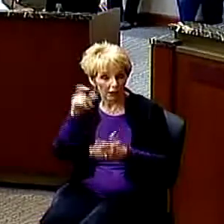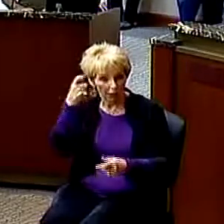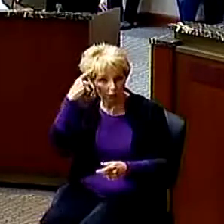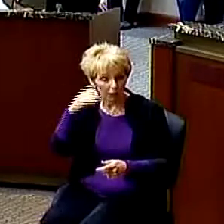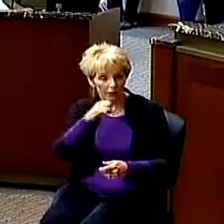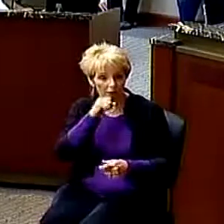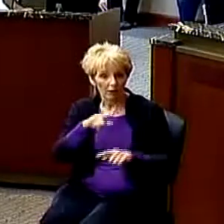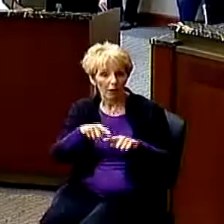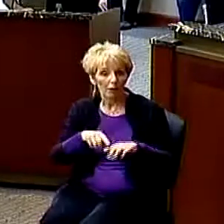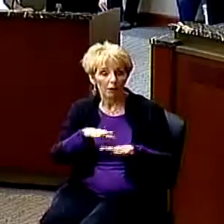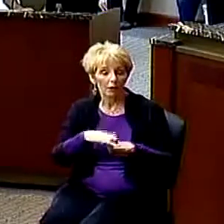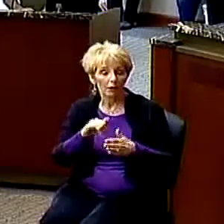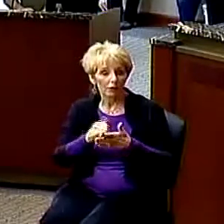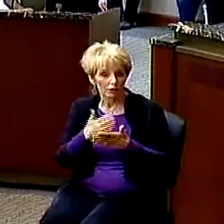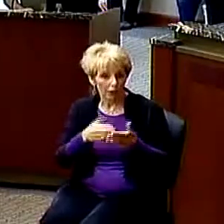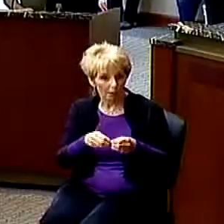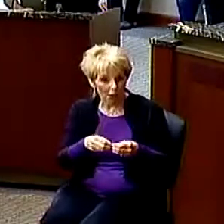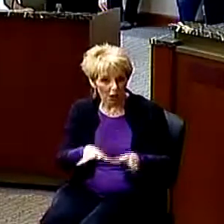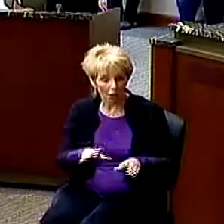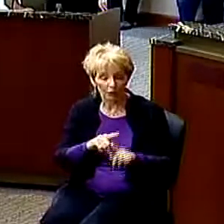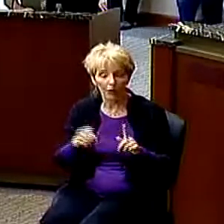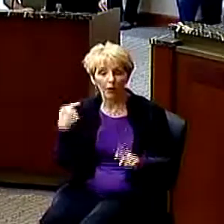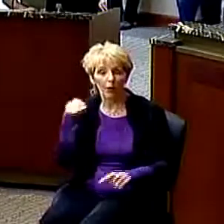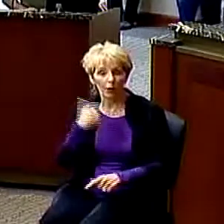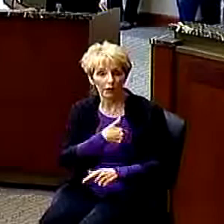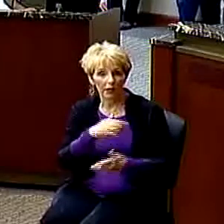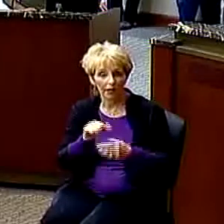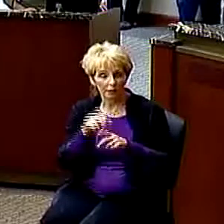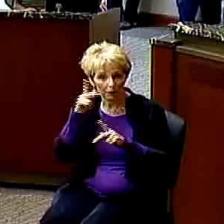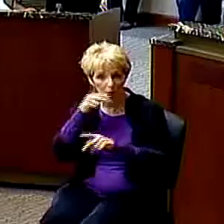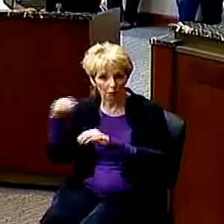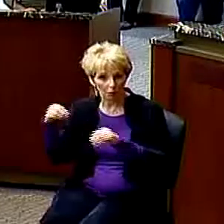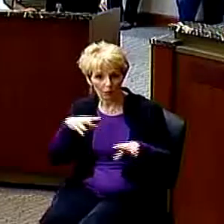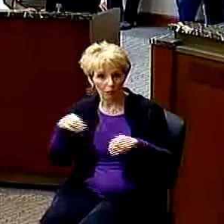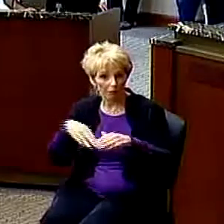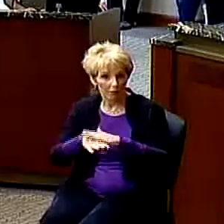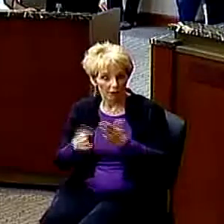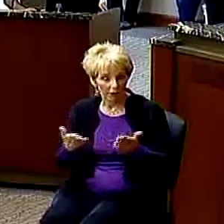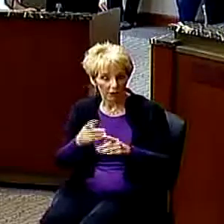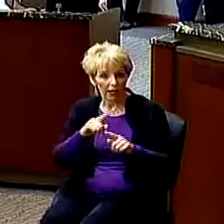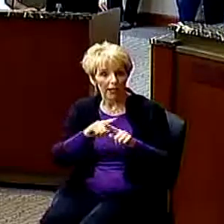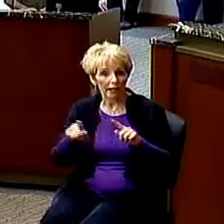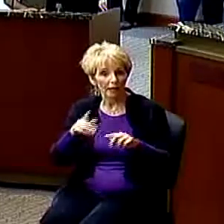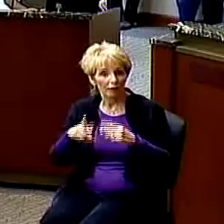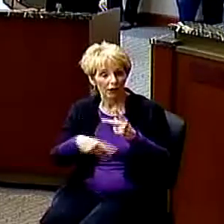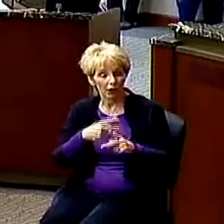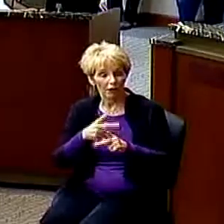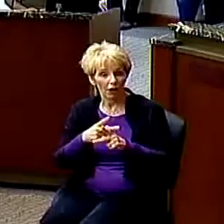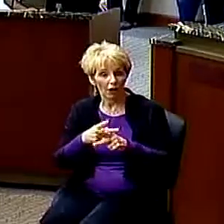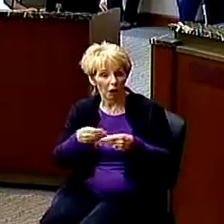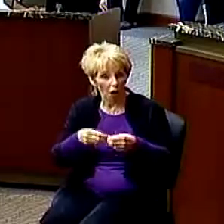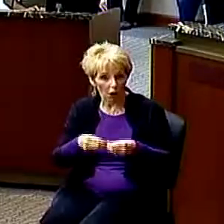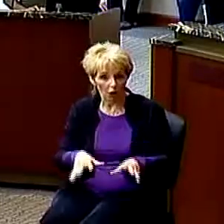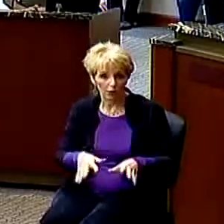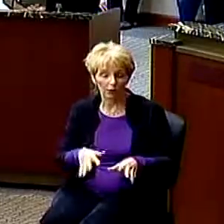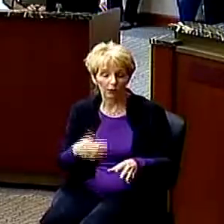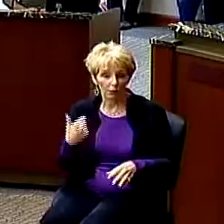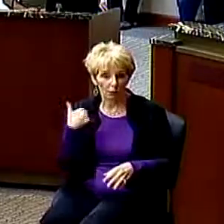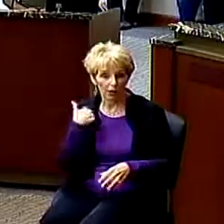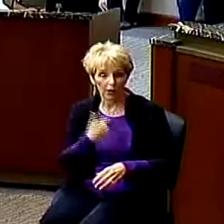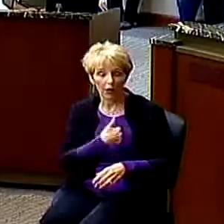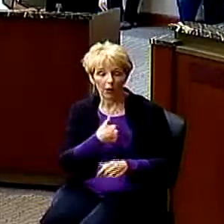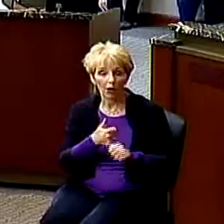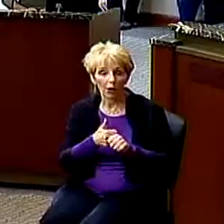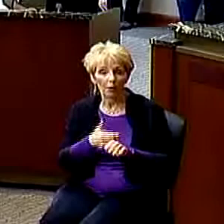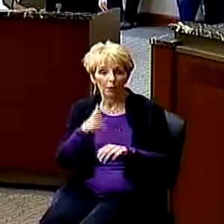is based on some laws, but we as immigrants are based on a different kind of law sets, and we go